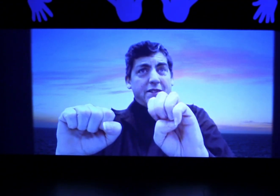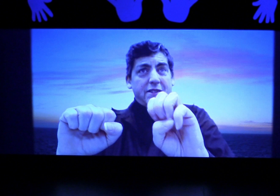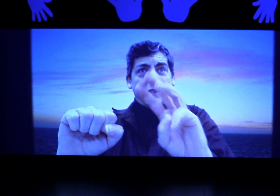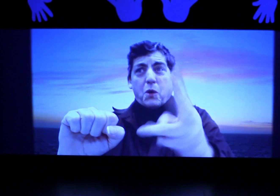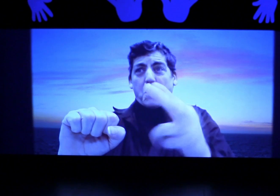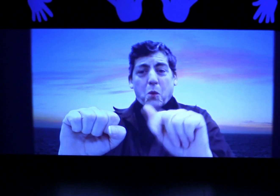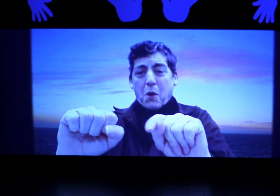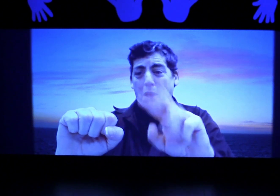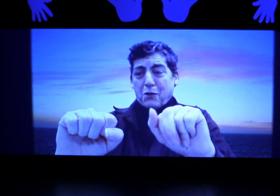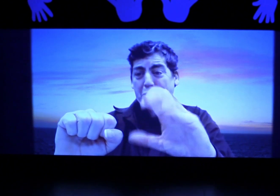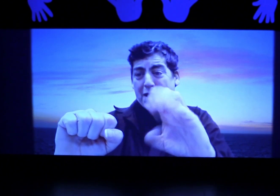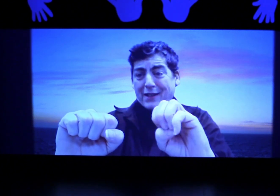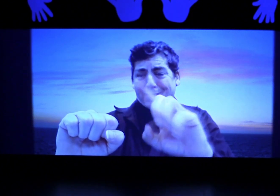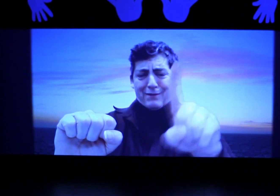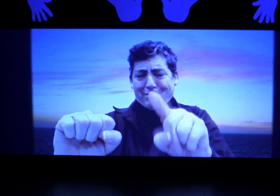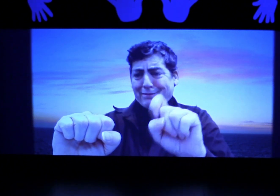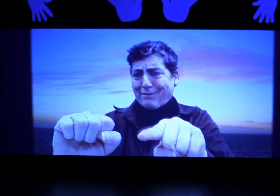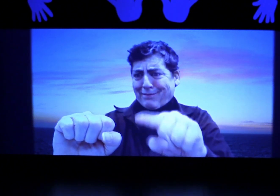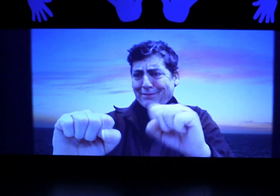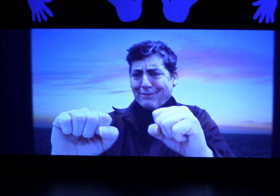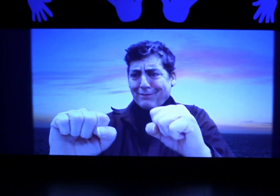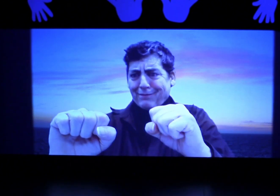Really? A race? What race?